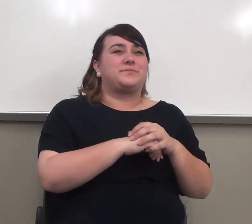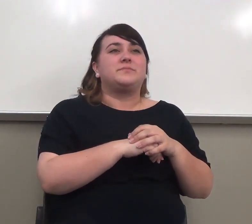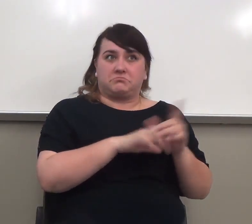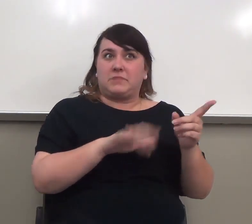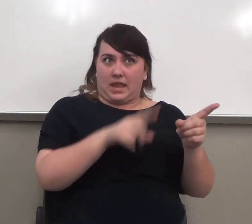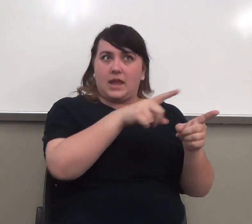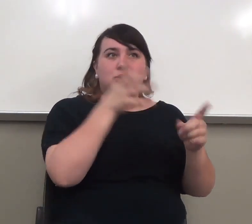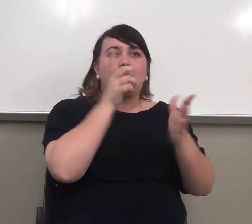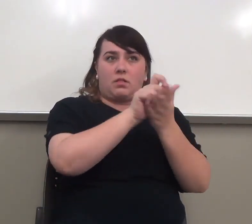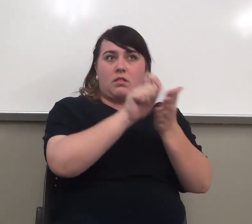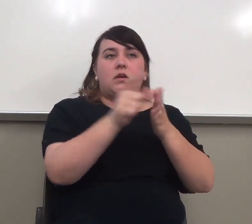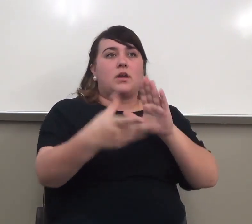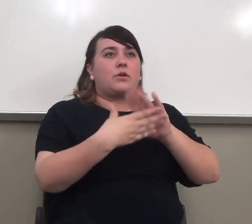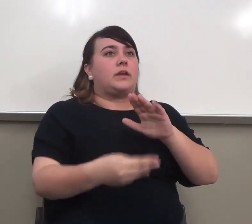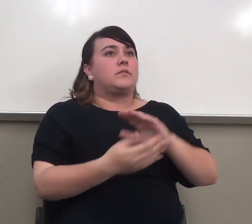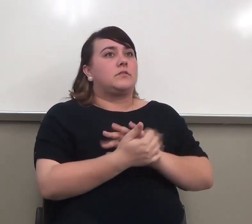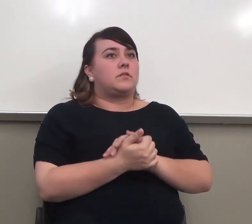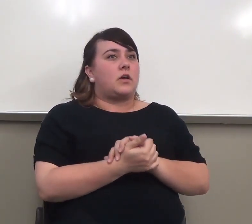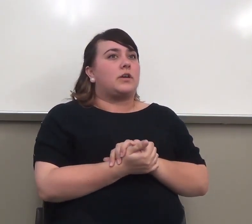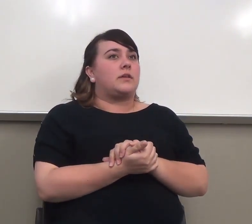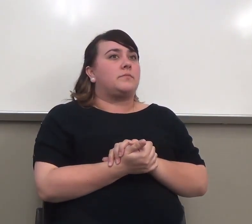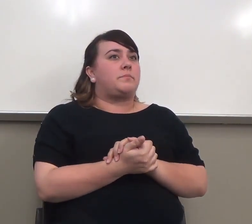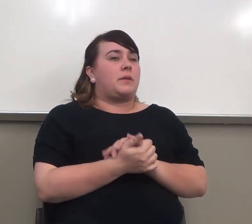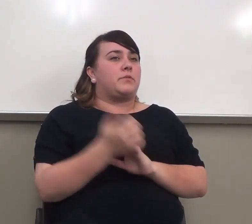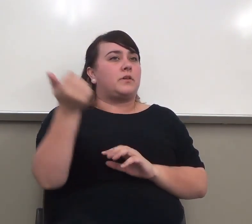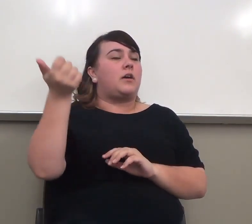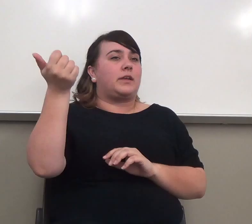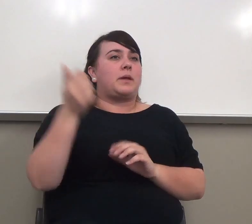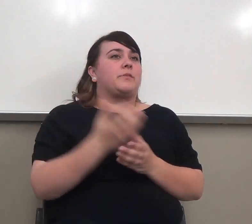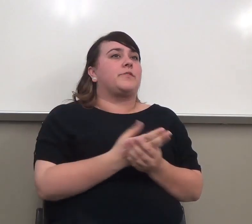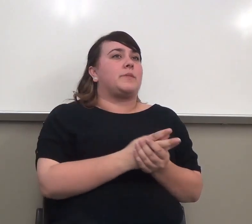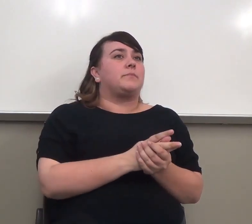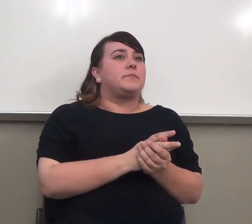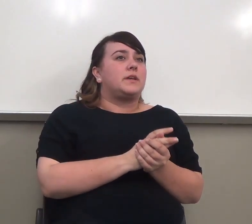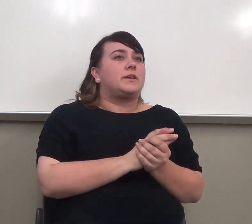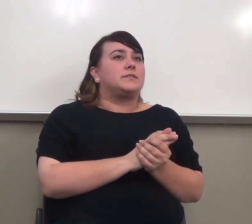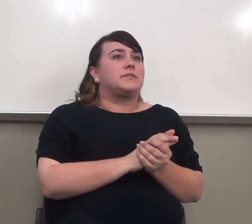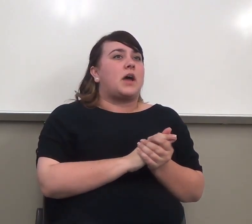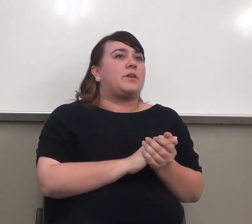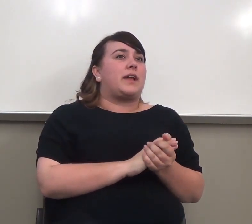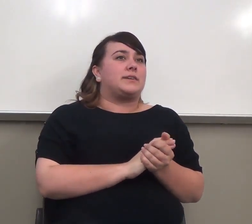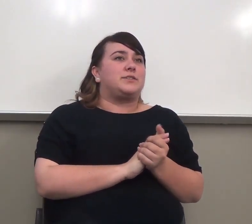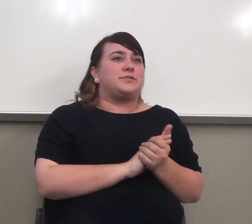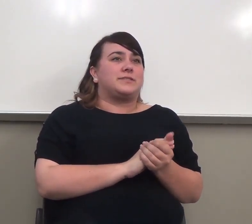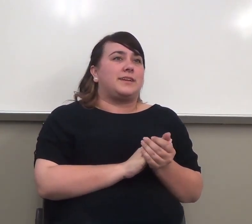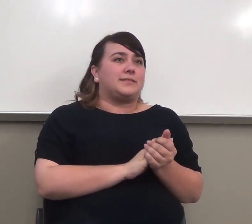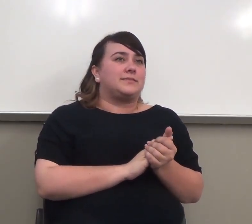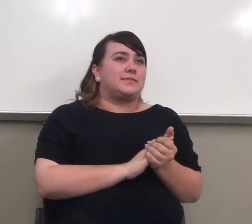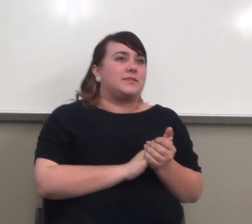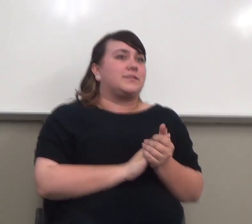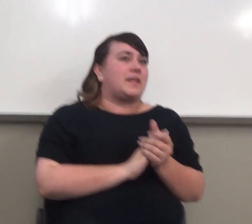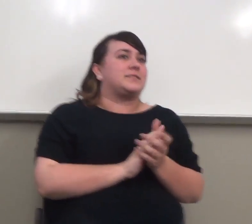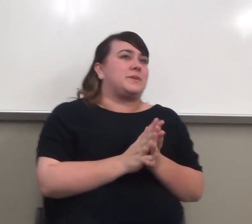copy your notes? Okay, yeah, Cynthia back there in the back with the black sweatshirt. Which one? Can you raise your hand, please?